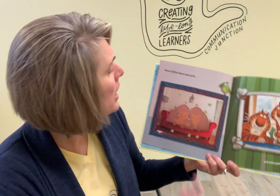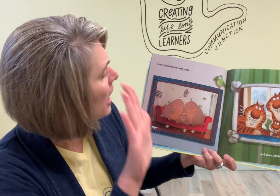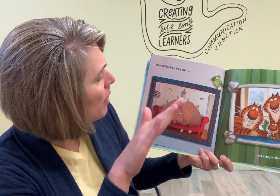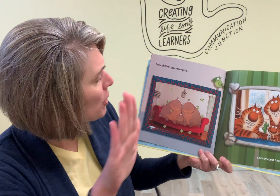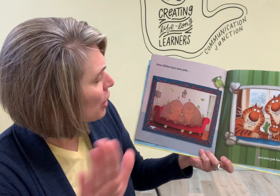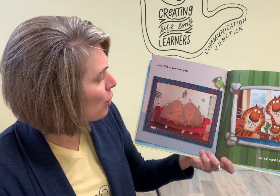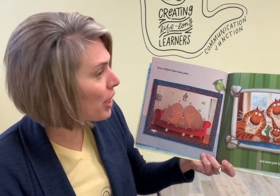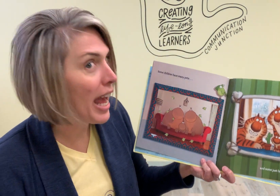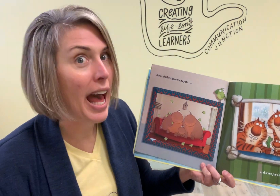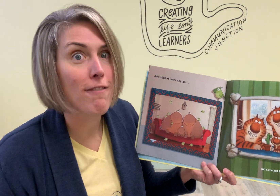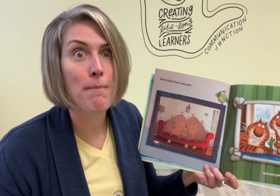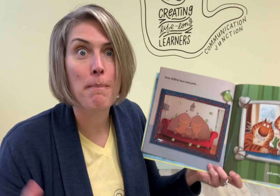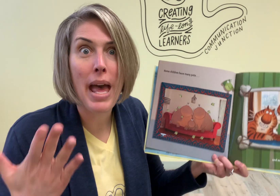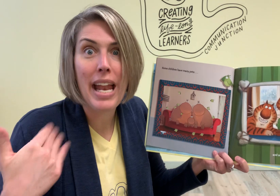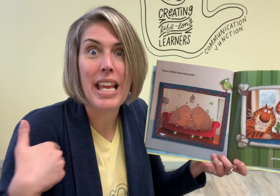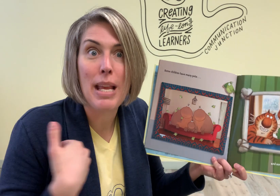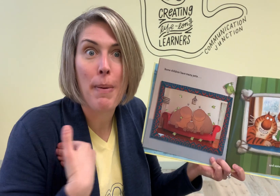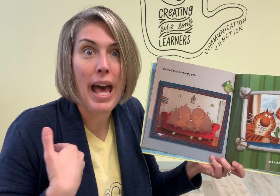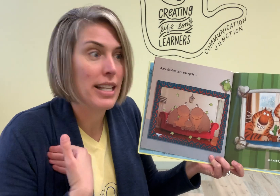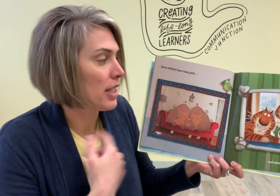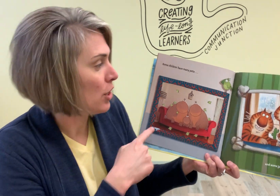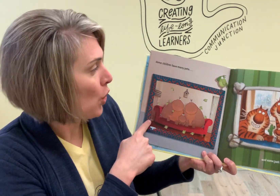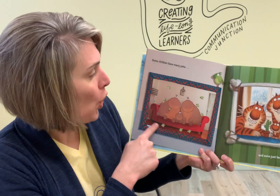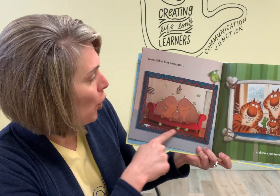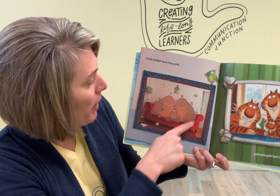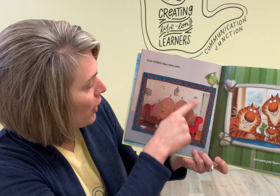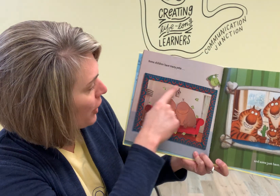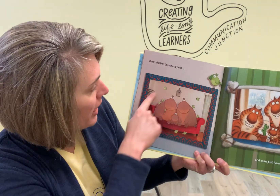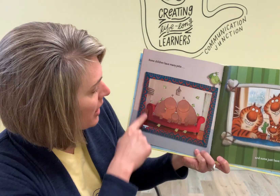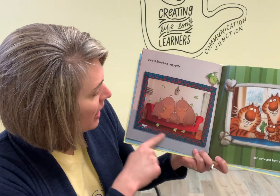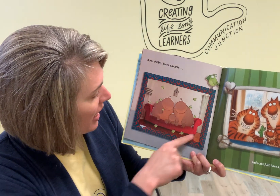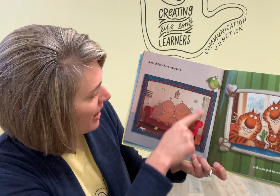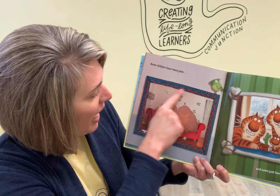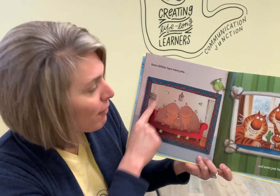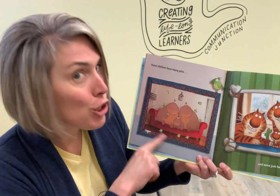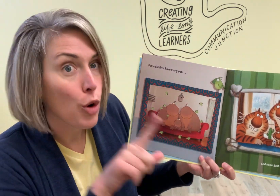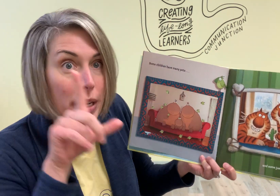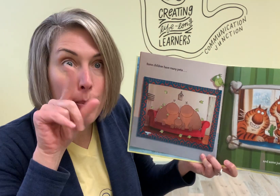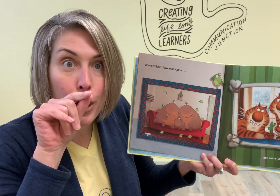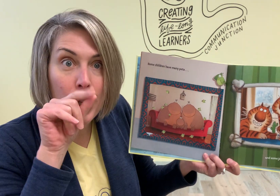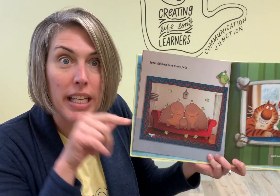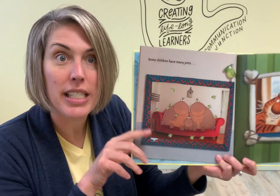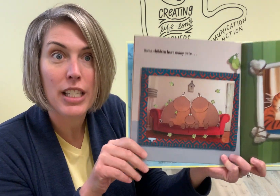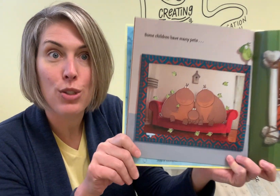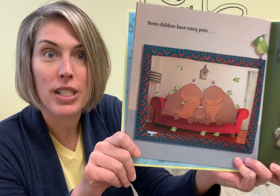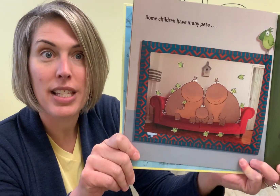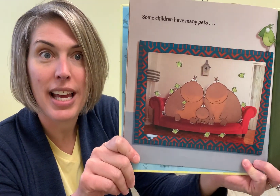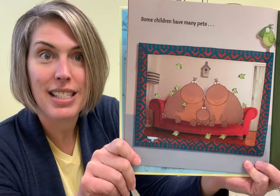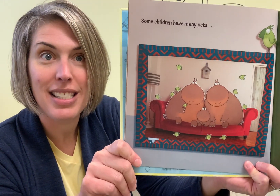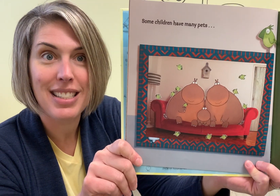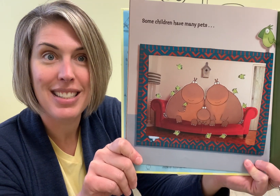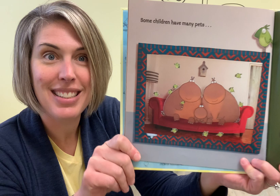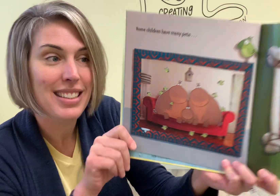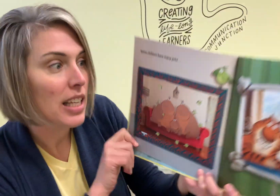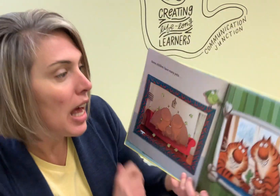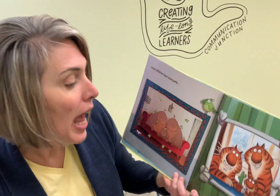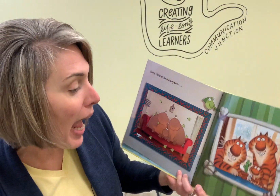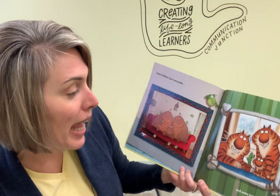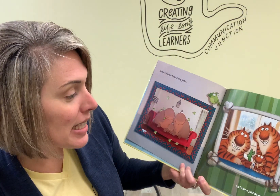Some children have many pets. Oh my goodness. They have so many birdies. Can you see that? And